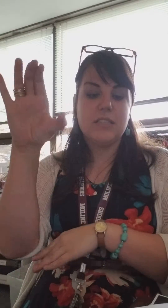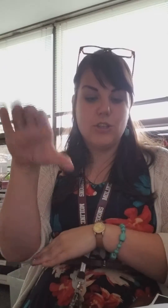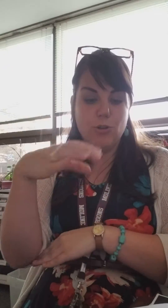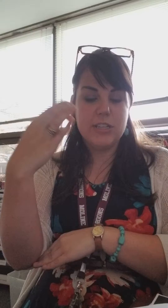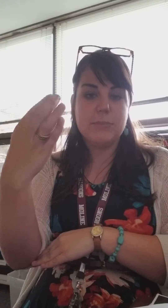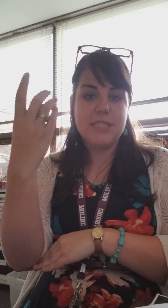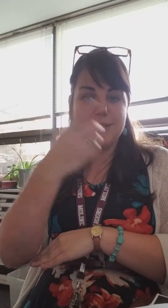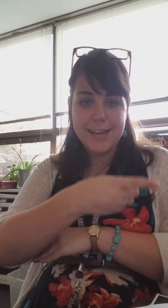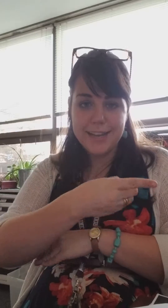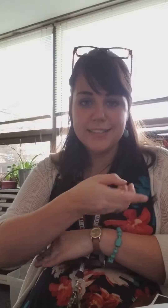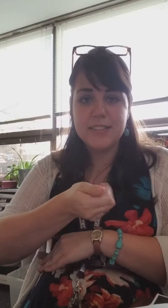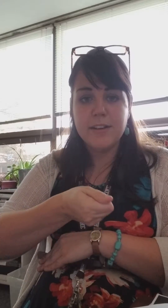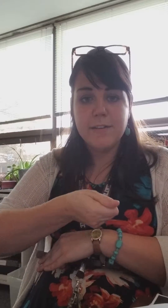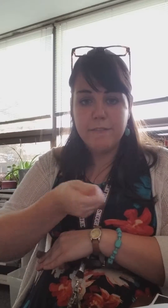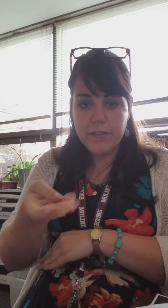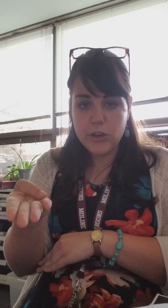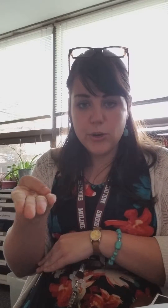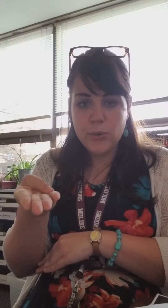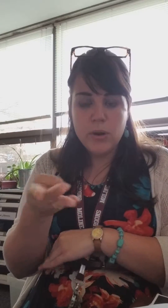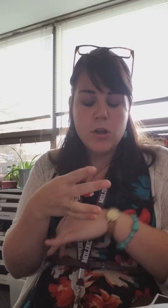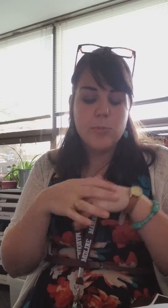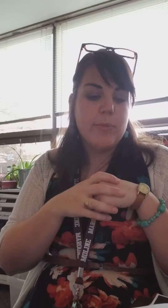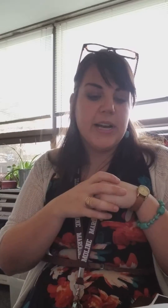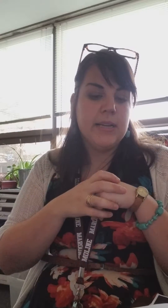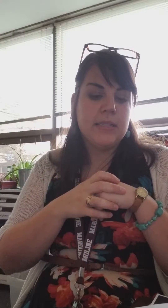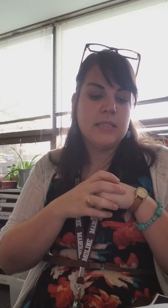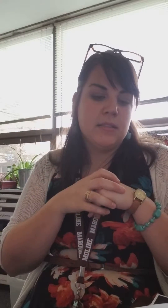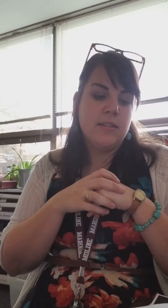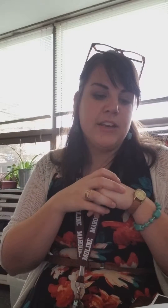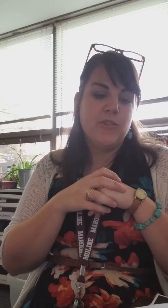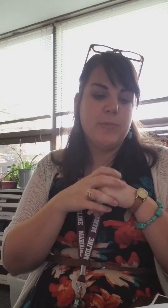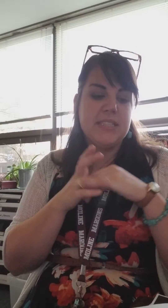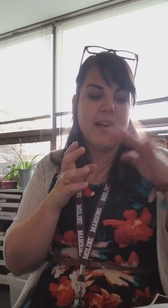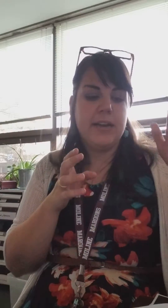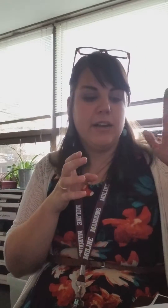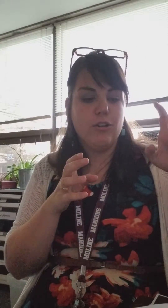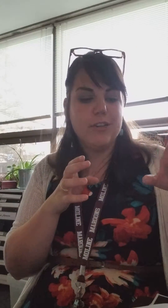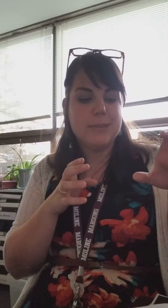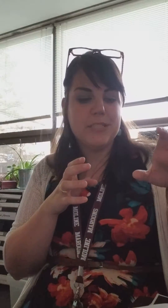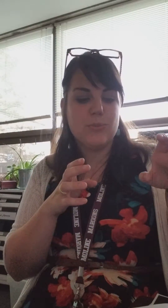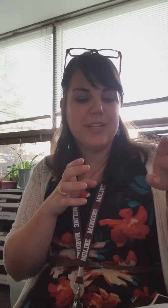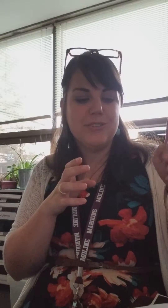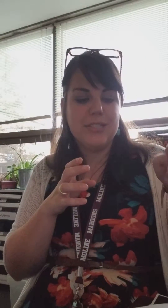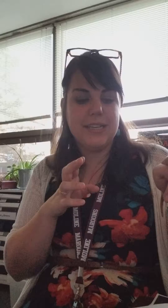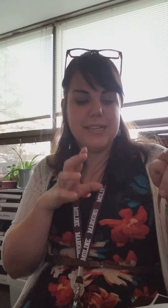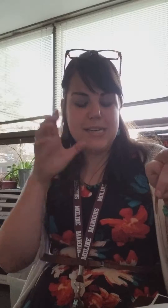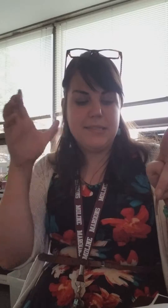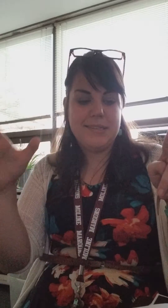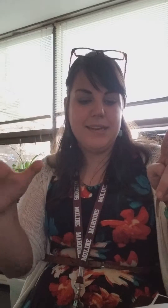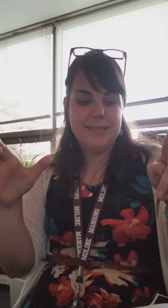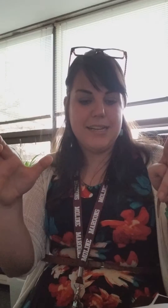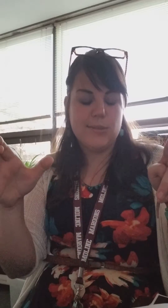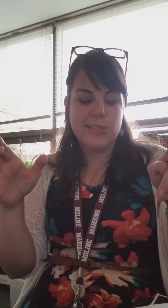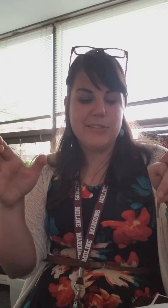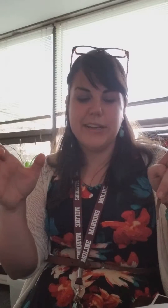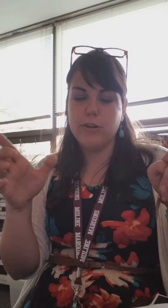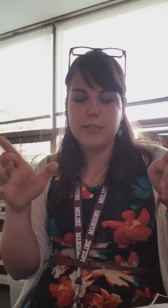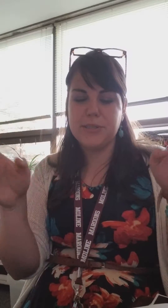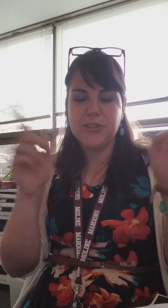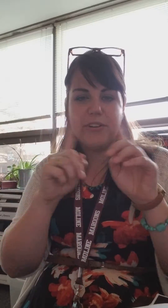do Christmas days few, but then you would be signing Christmas when you sing days and days when you sing Christmas. So I figured